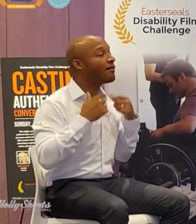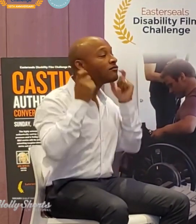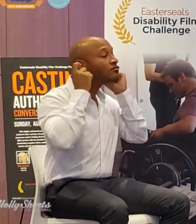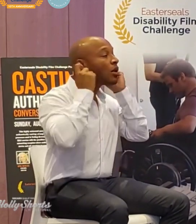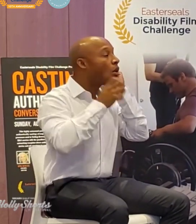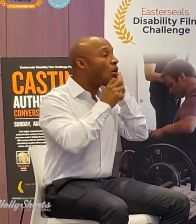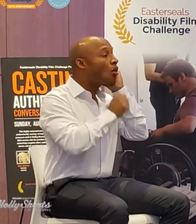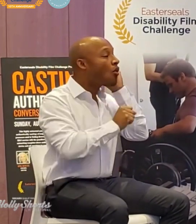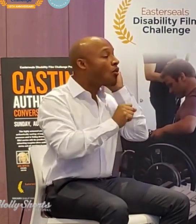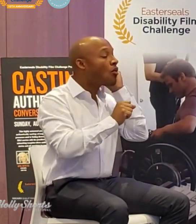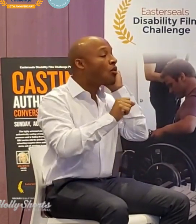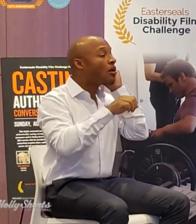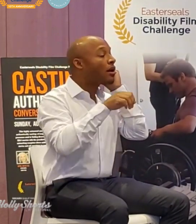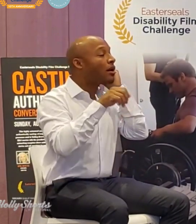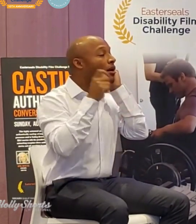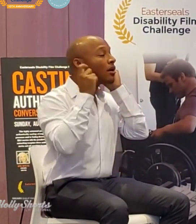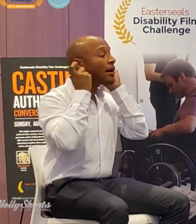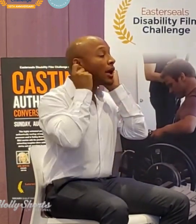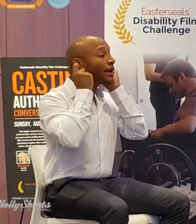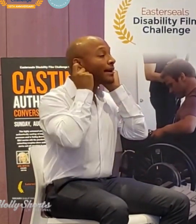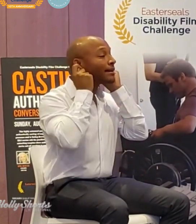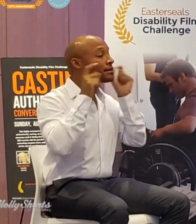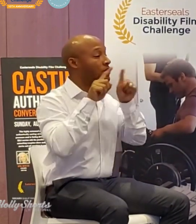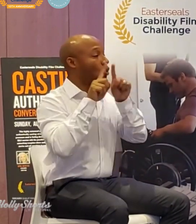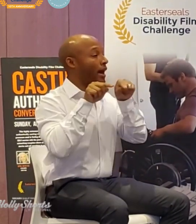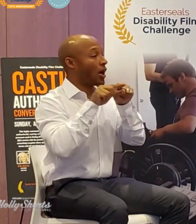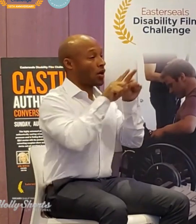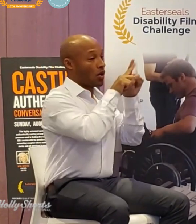square. I use the pronouns